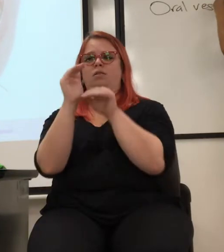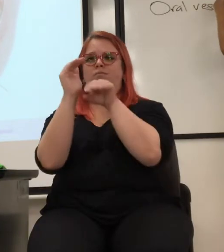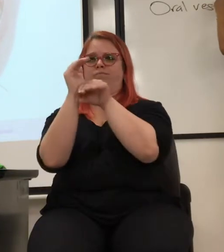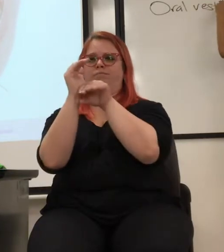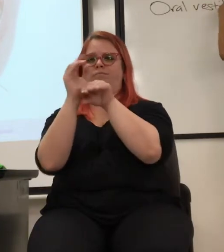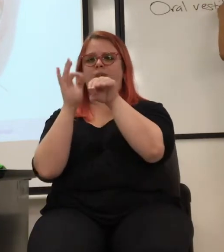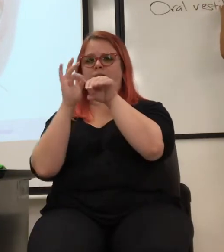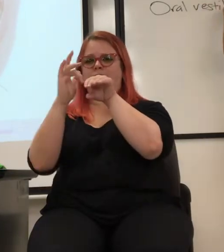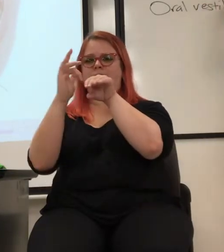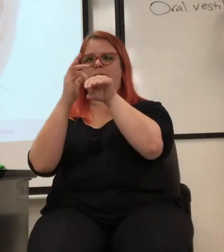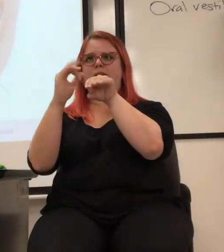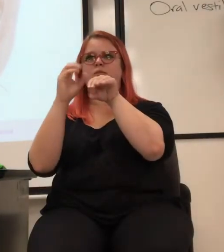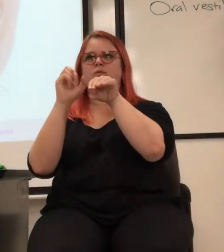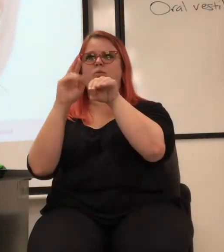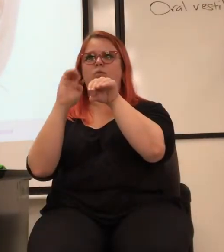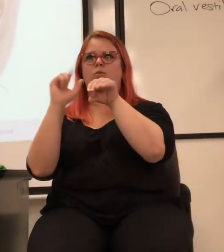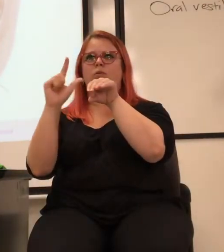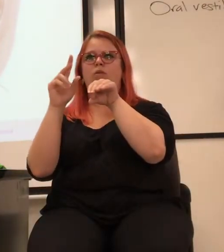vestibule.